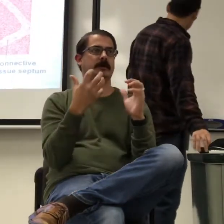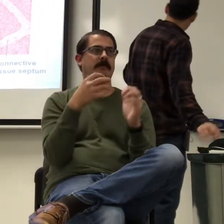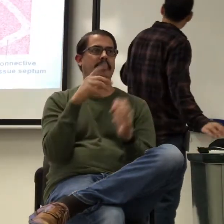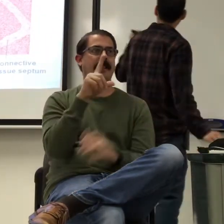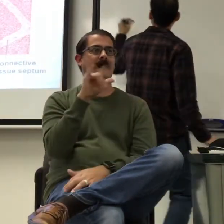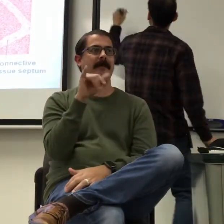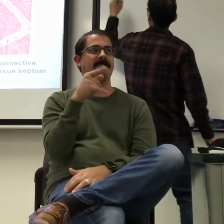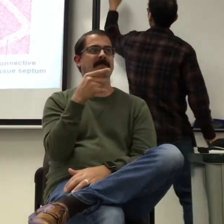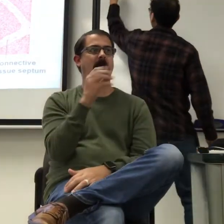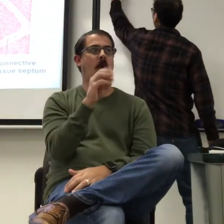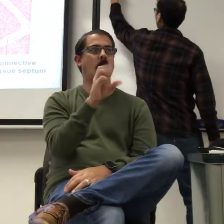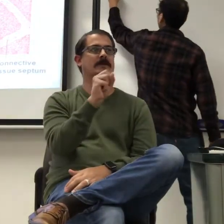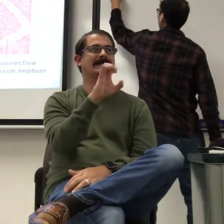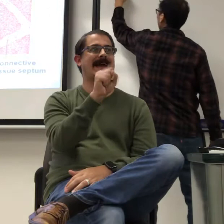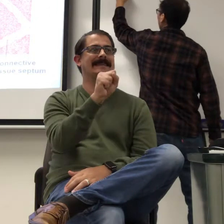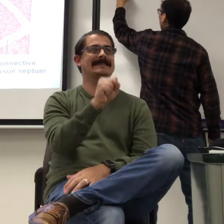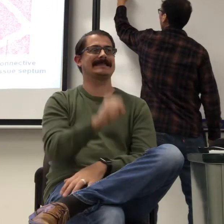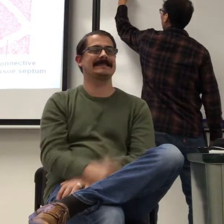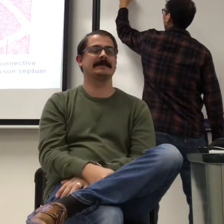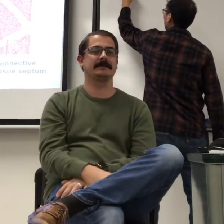hepatocytes.